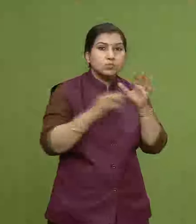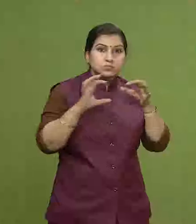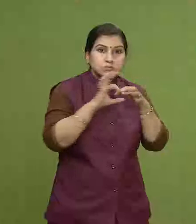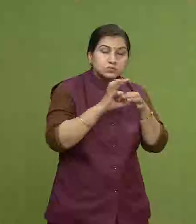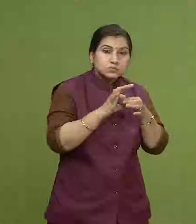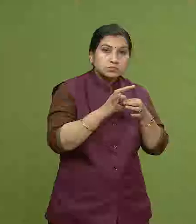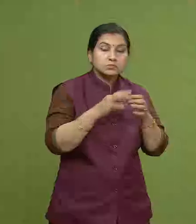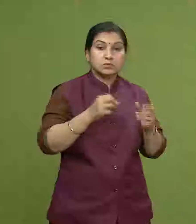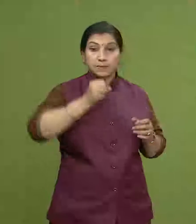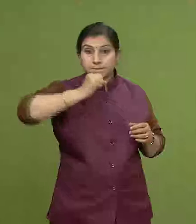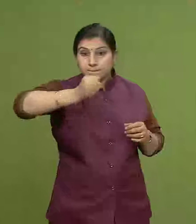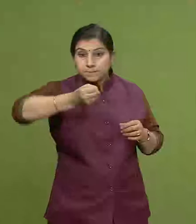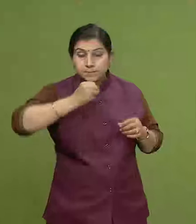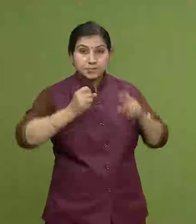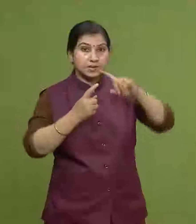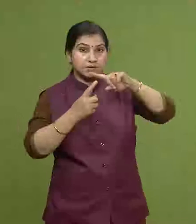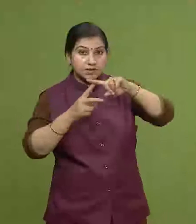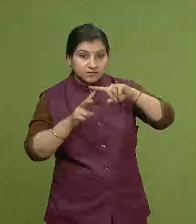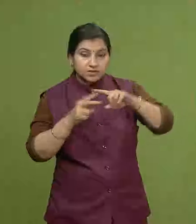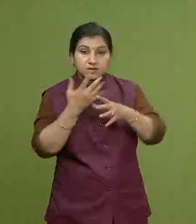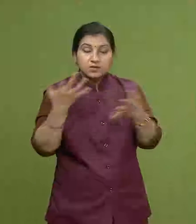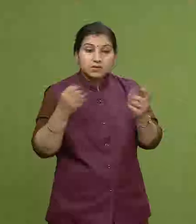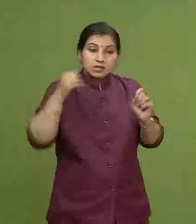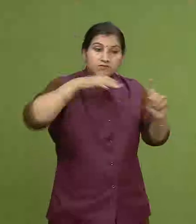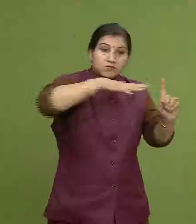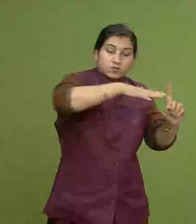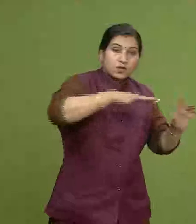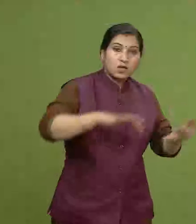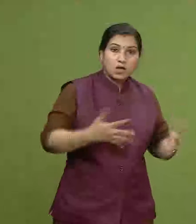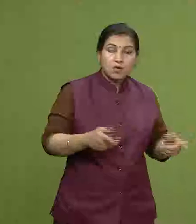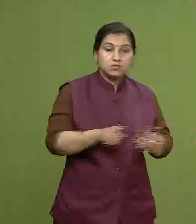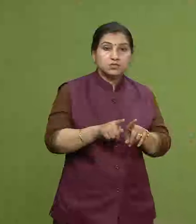influence of media on adolescence, and preparing for a career.